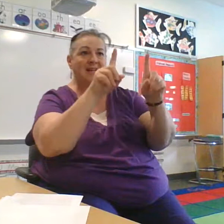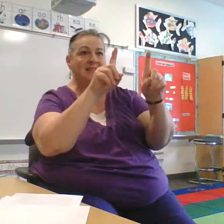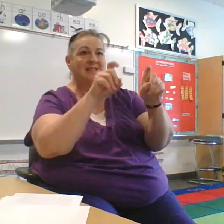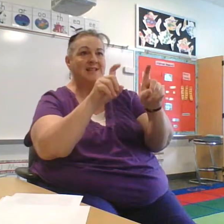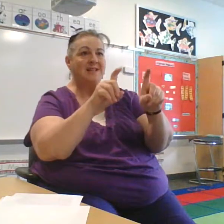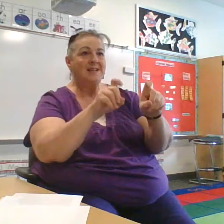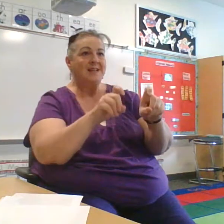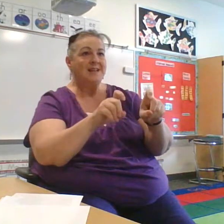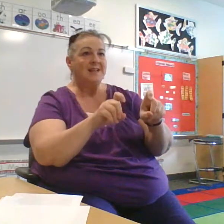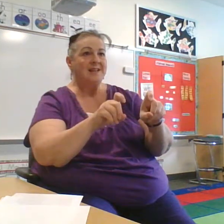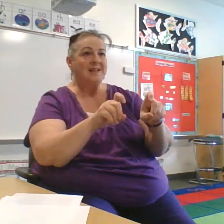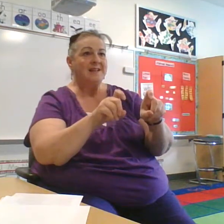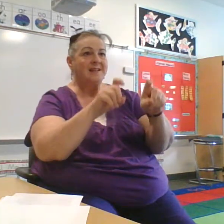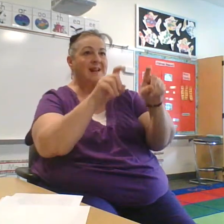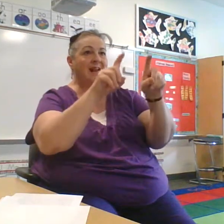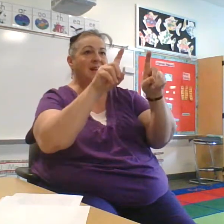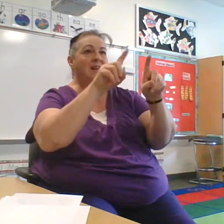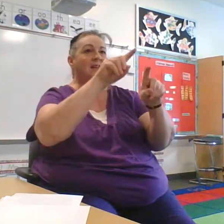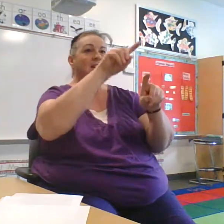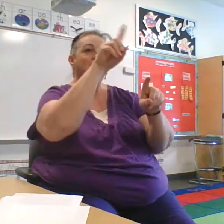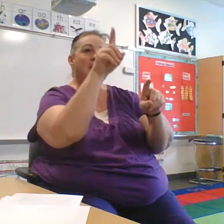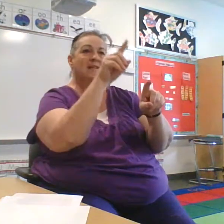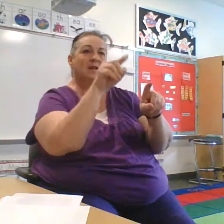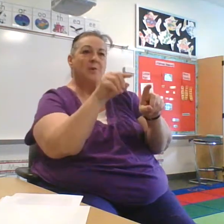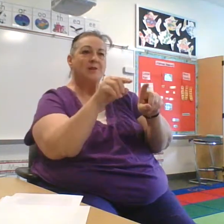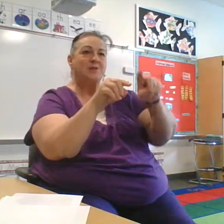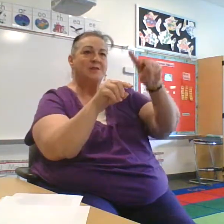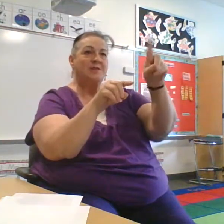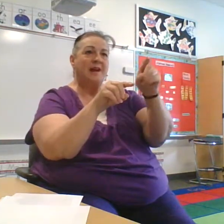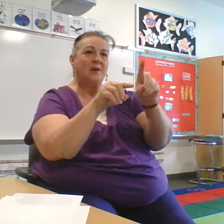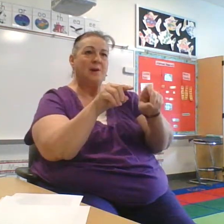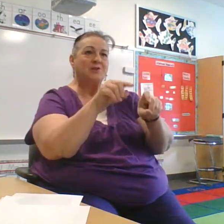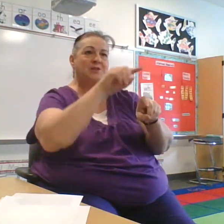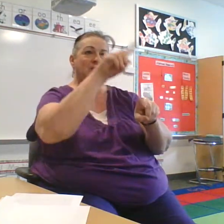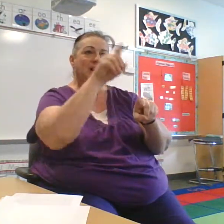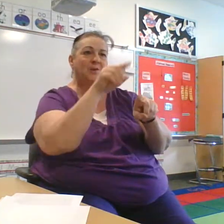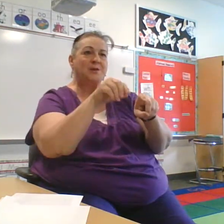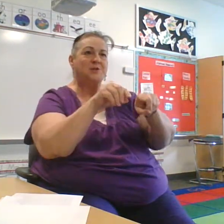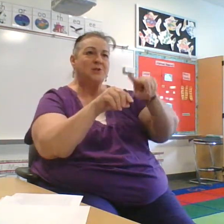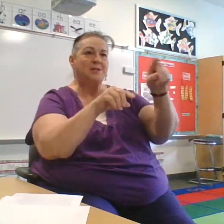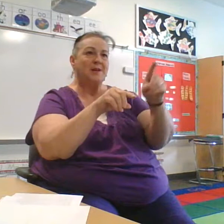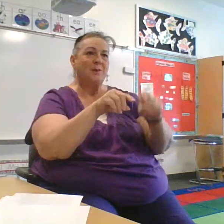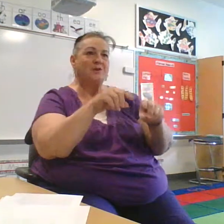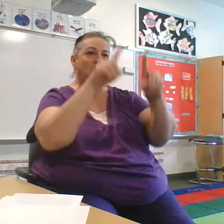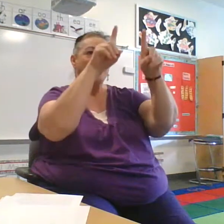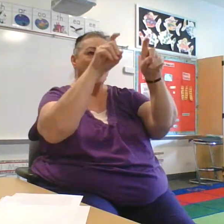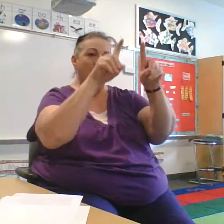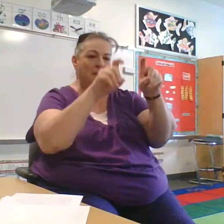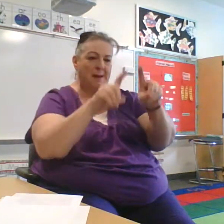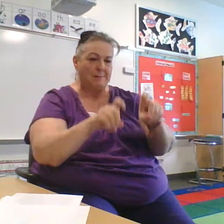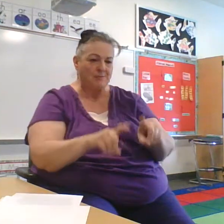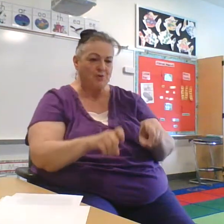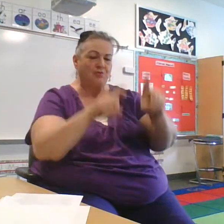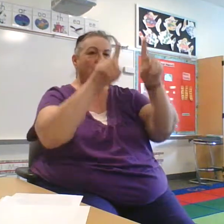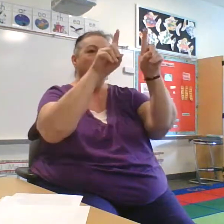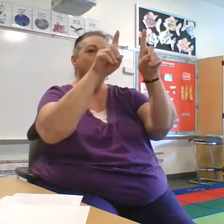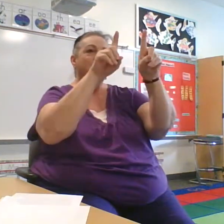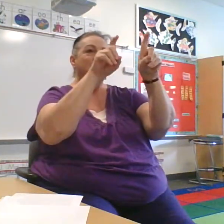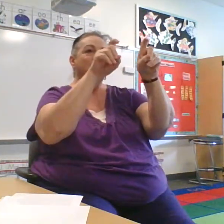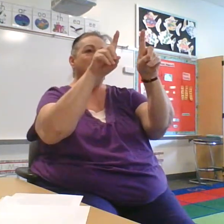Test. Like, because you're No. asking questions and Mm. questions and questions What and was it? questions all down the paper. Do the sentence So again. some people